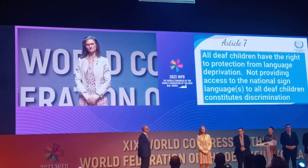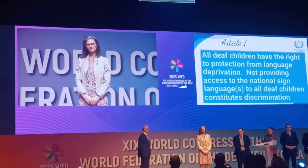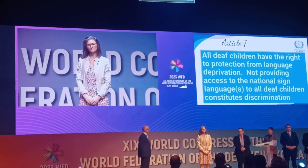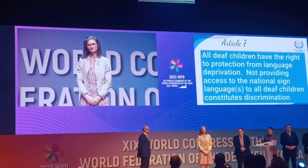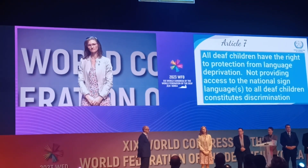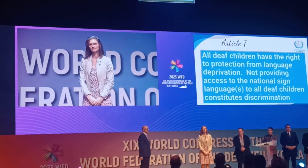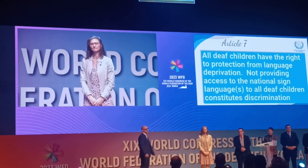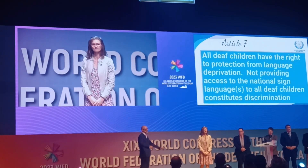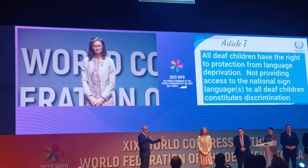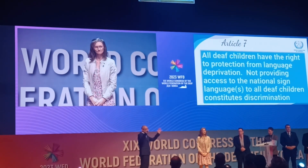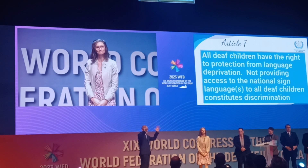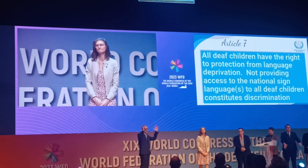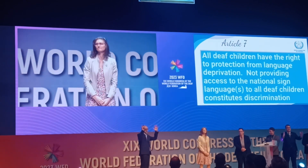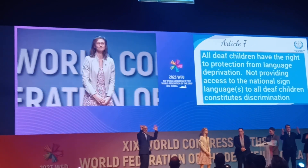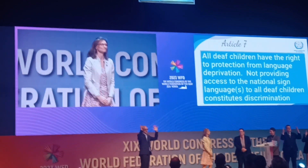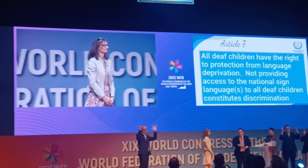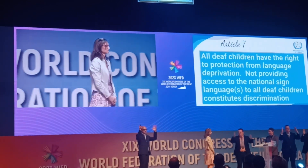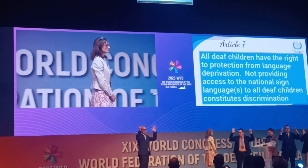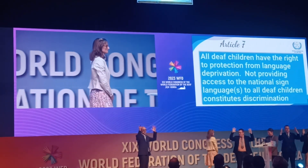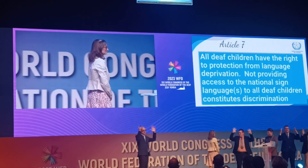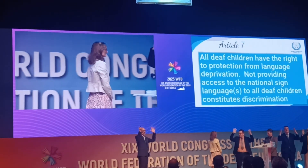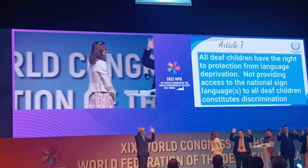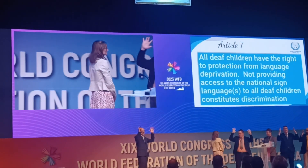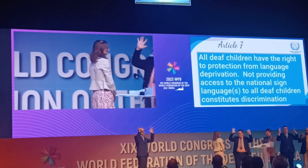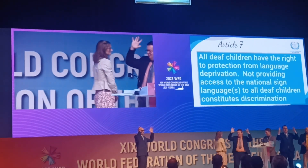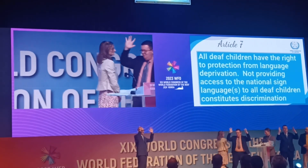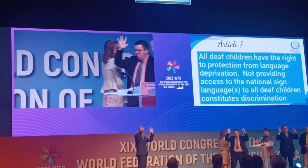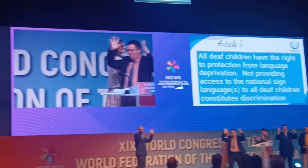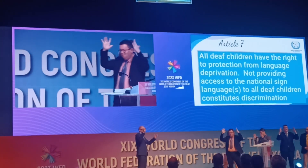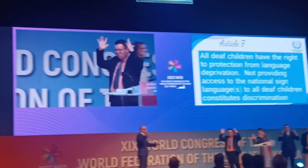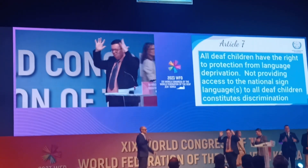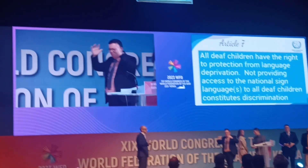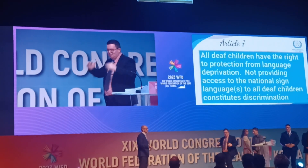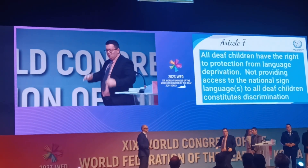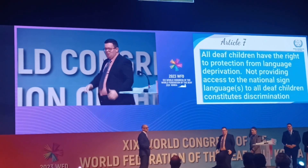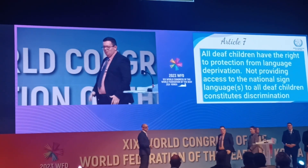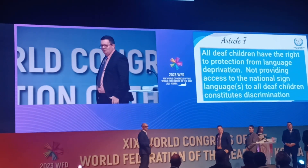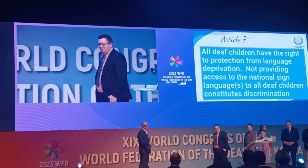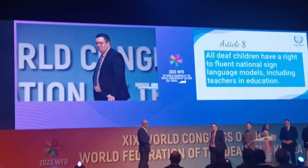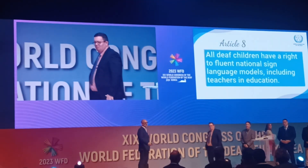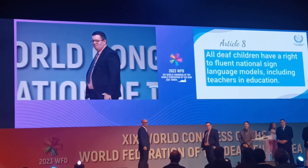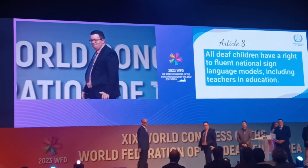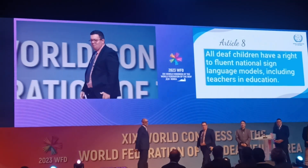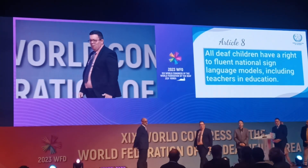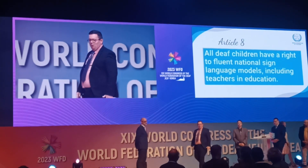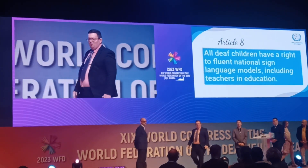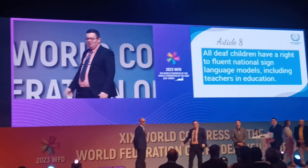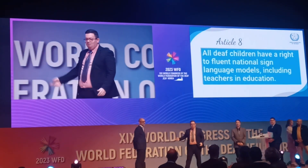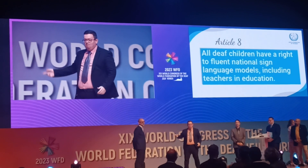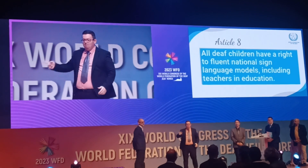Not providing access to the national sign language to all deaf children constitutes discrimination.